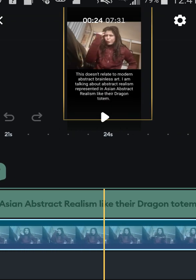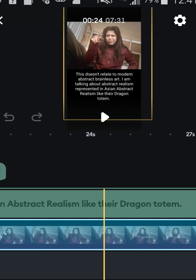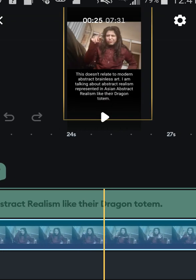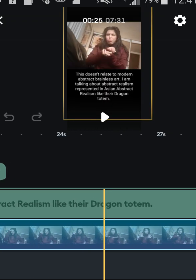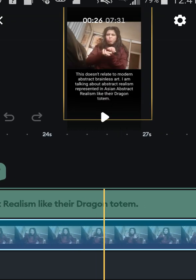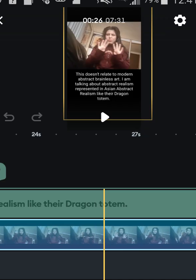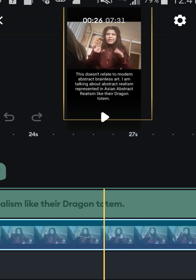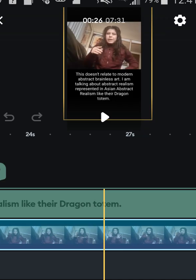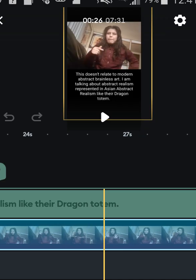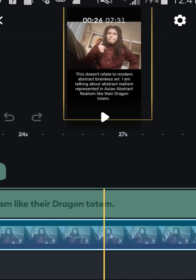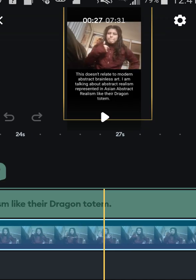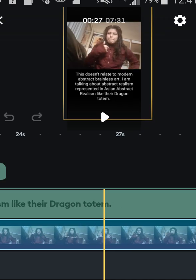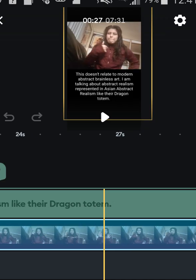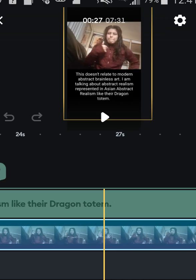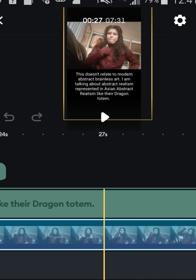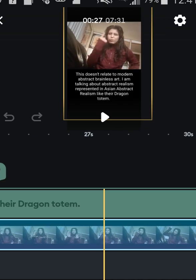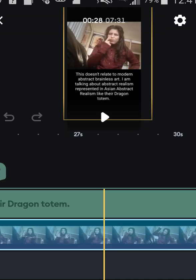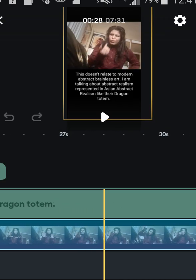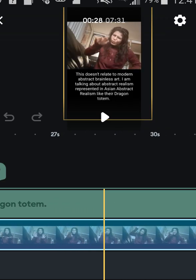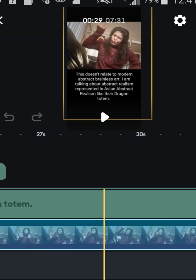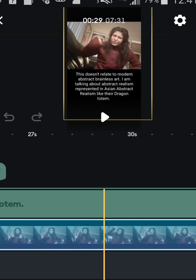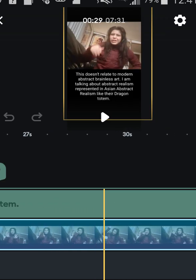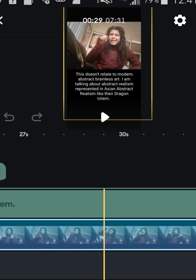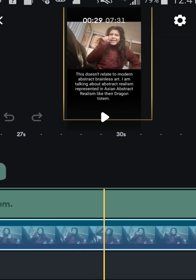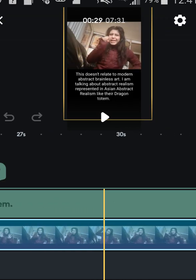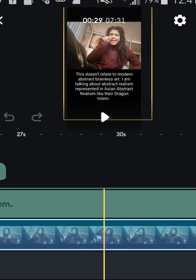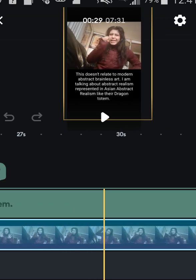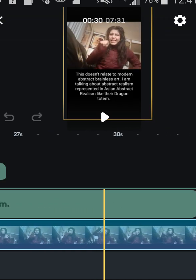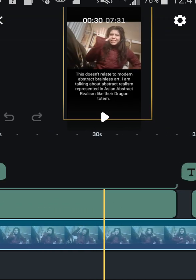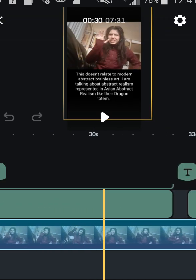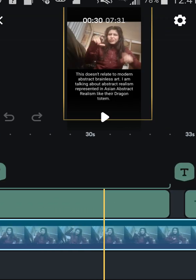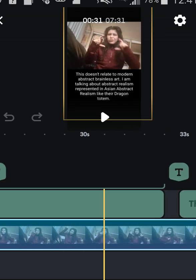And the message that is being signed